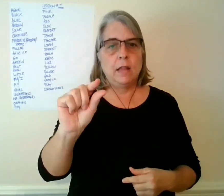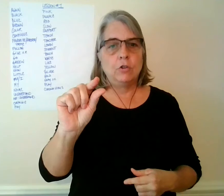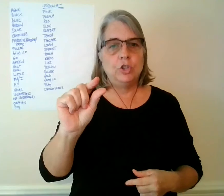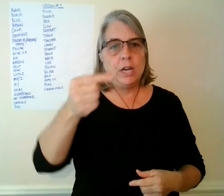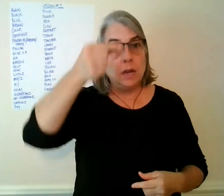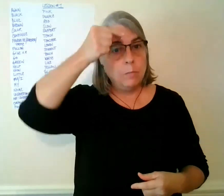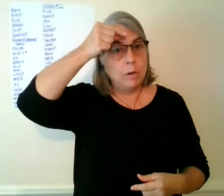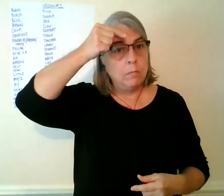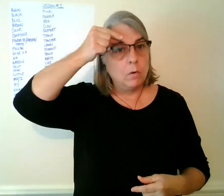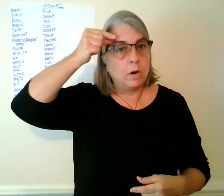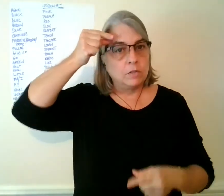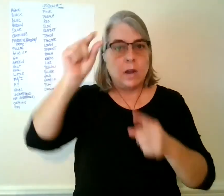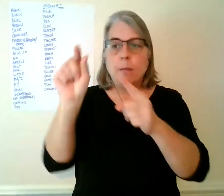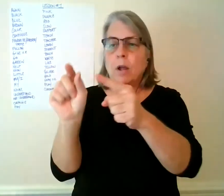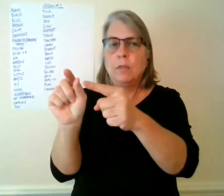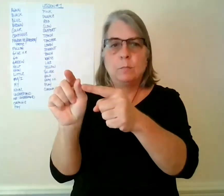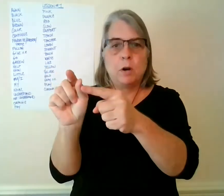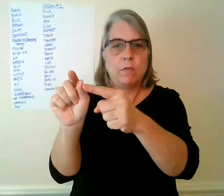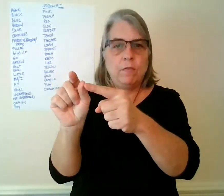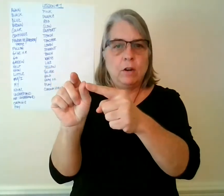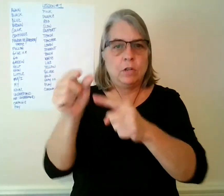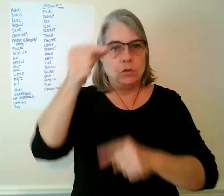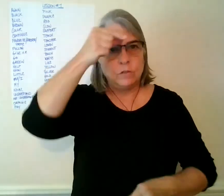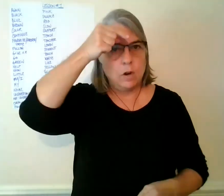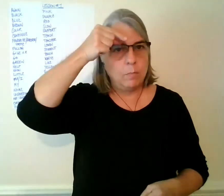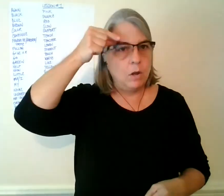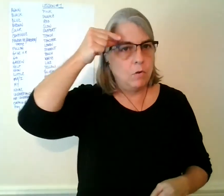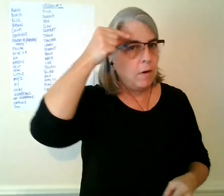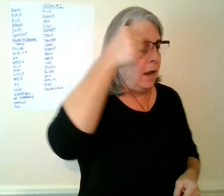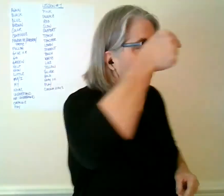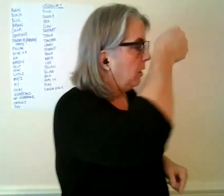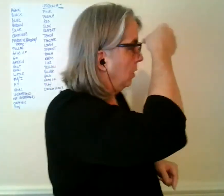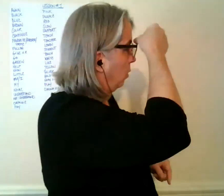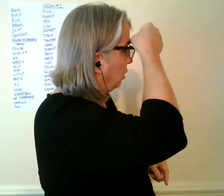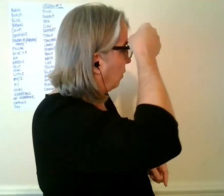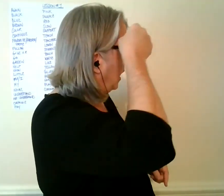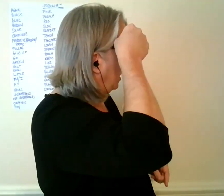letter G, and we go across our eyebrow. This part of our finger touches our eyebrow, gray or gray.